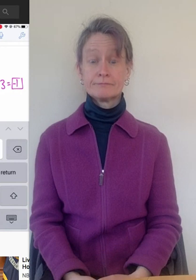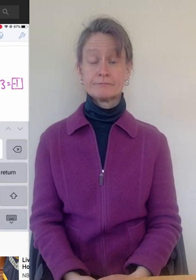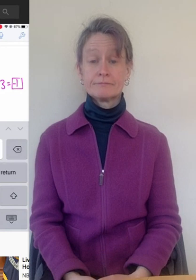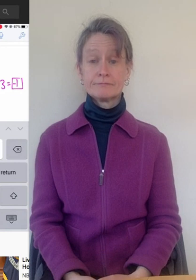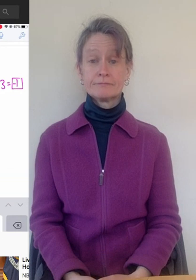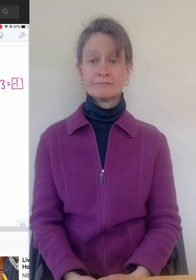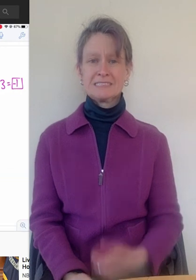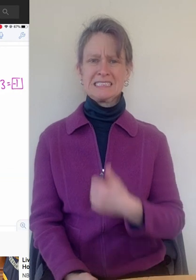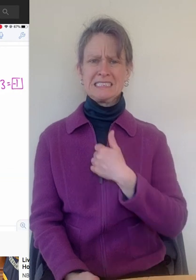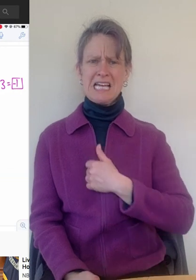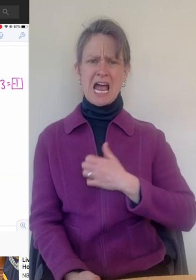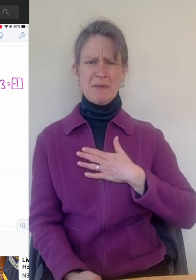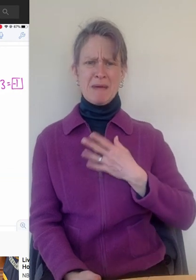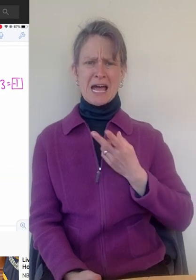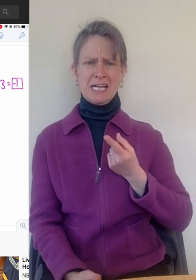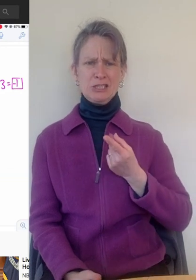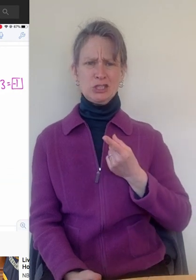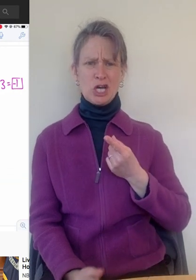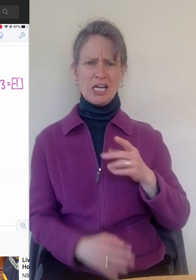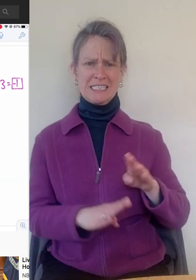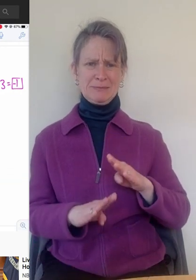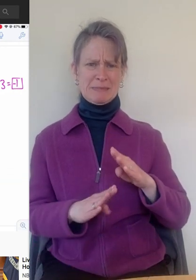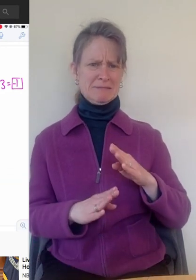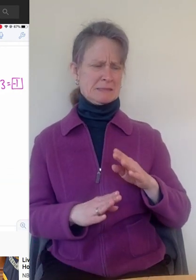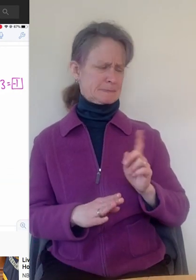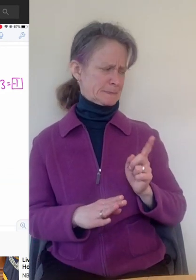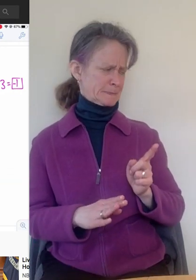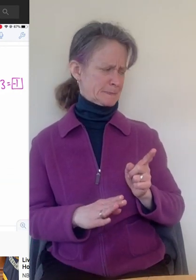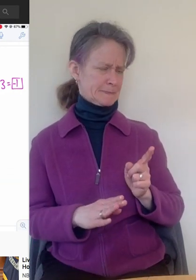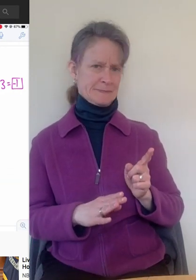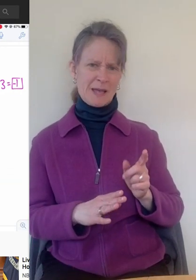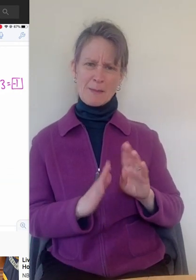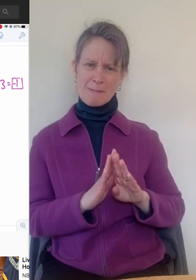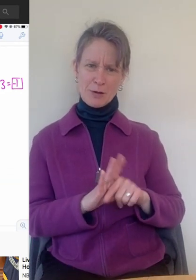Sorry, my dog is kind of acting up in the background a little bit.